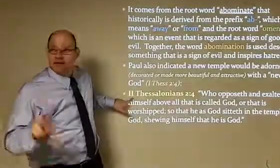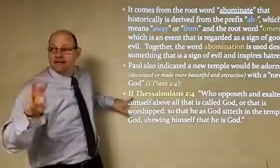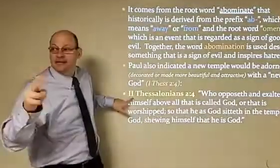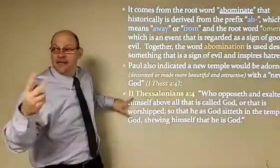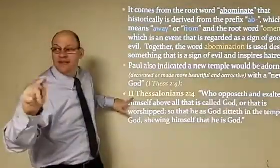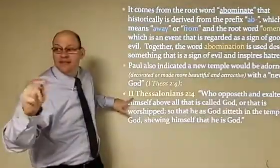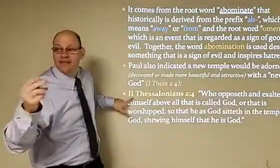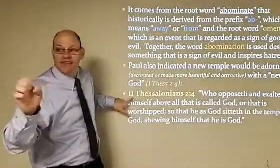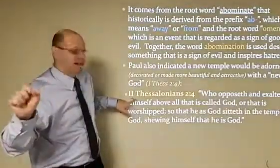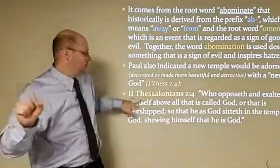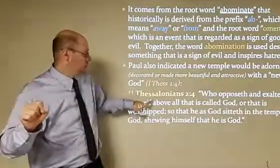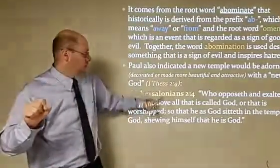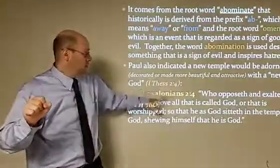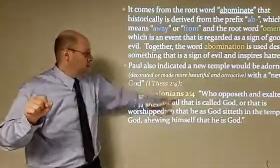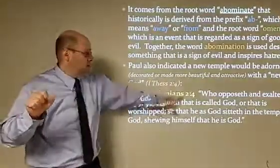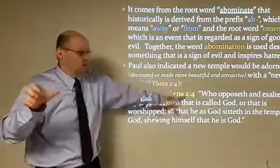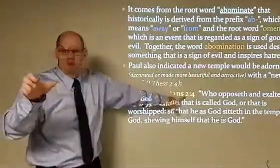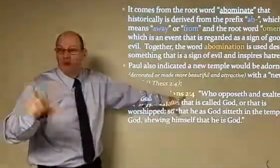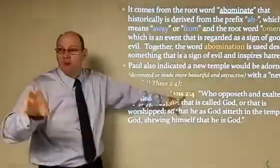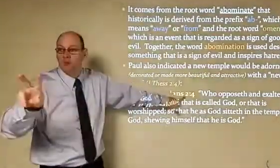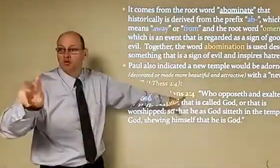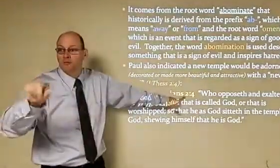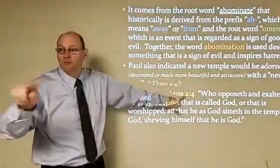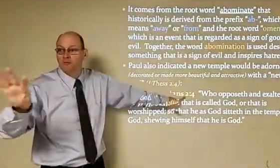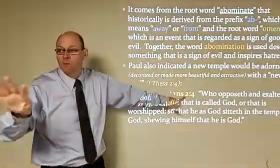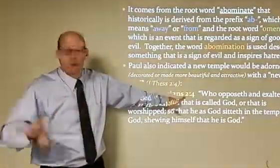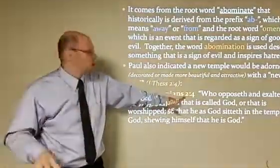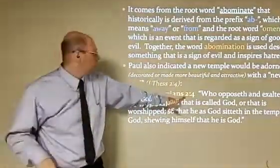2 Thessalonians 2 and 4.